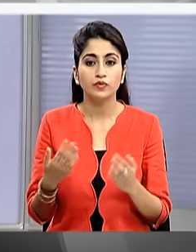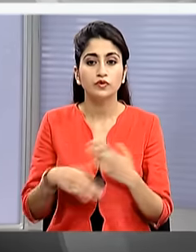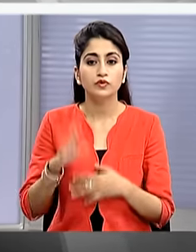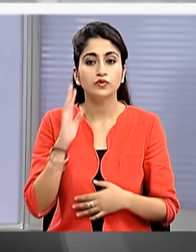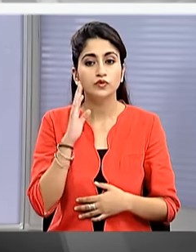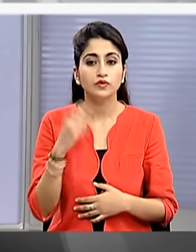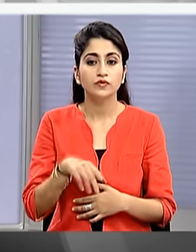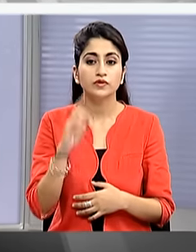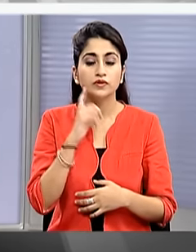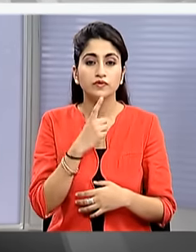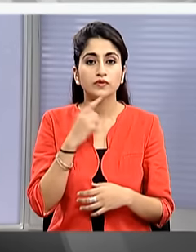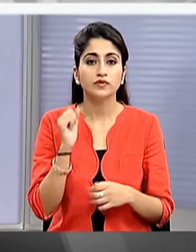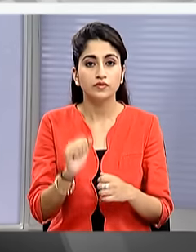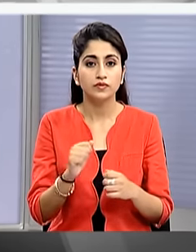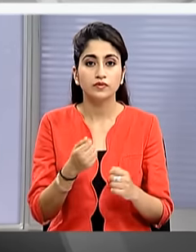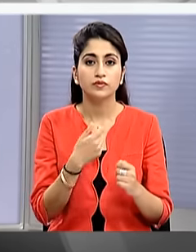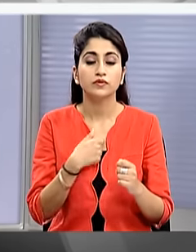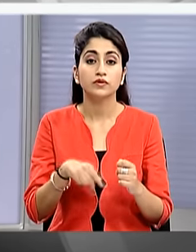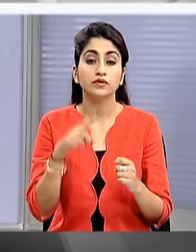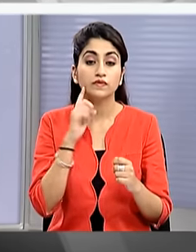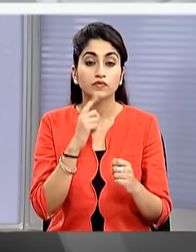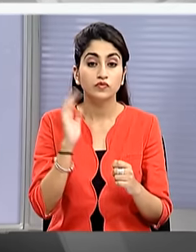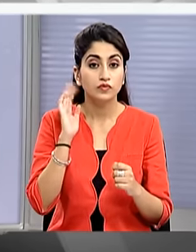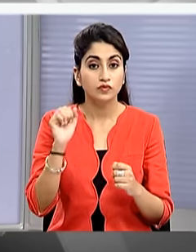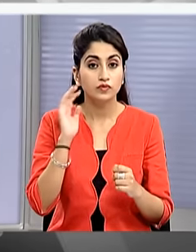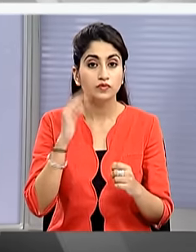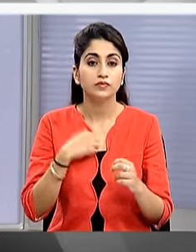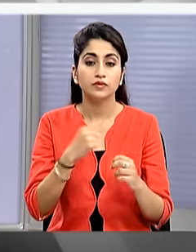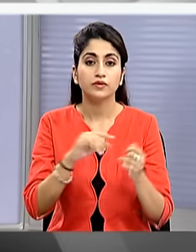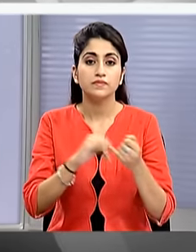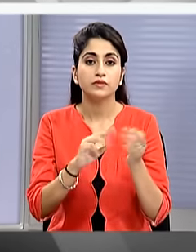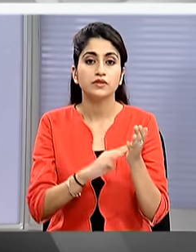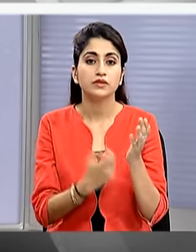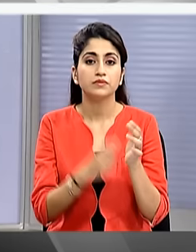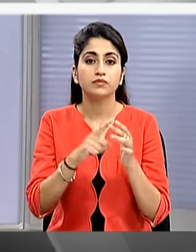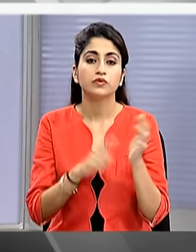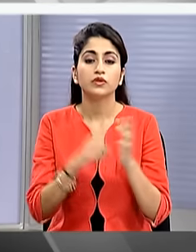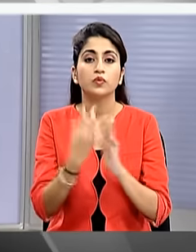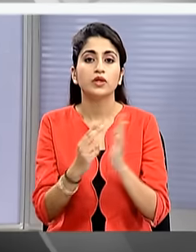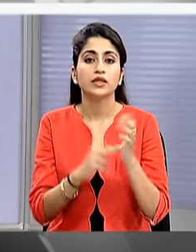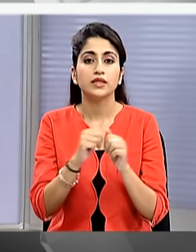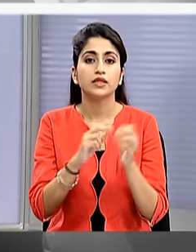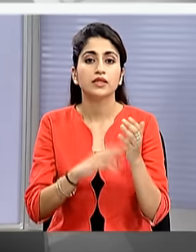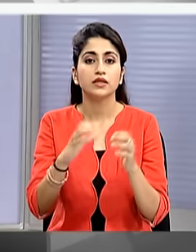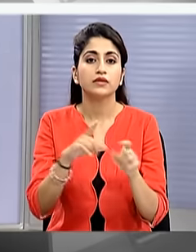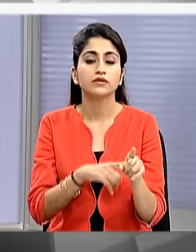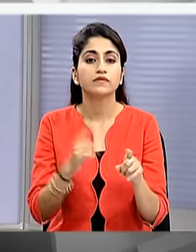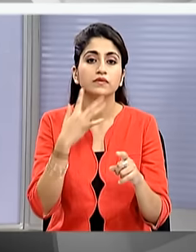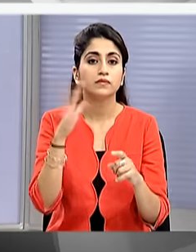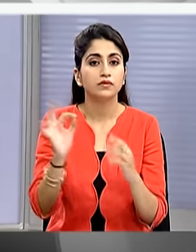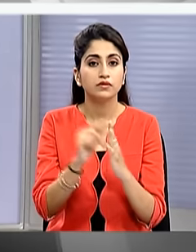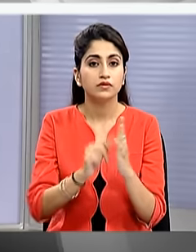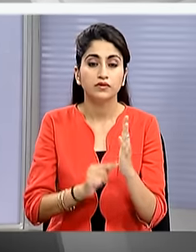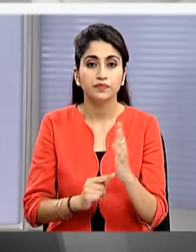Good morning, you're watching Doordarshan News and this is the news for Hearing Impaired. I am Nancy Kohli and with me is Smriti. Let's begin with the news